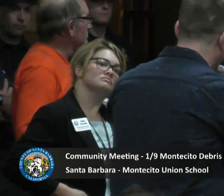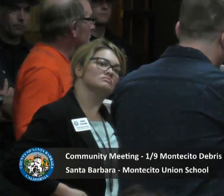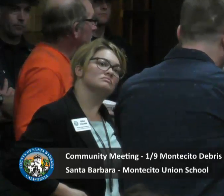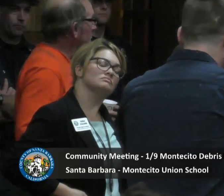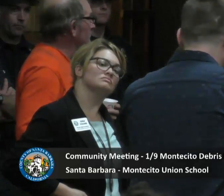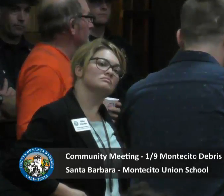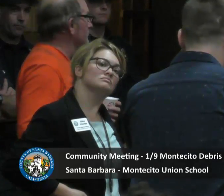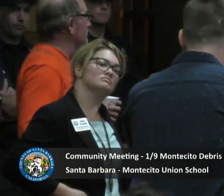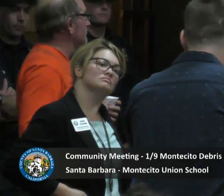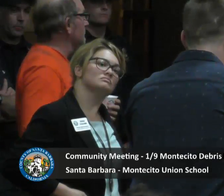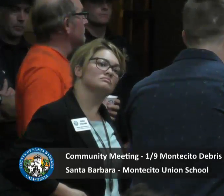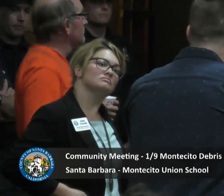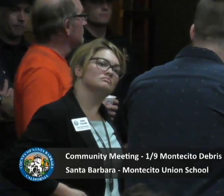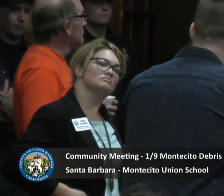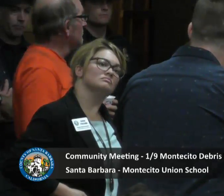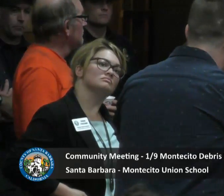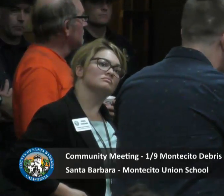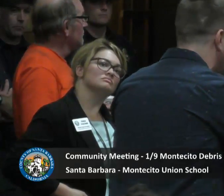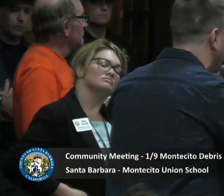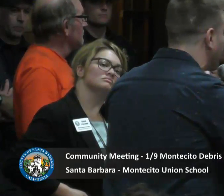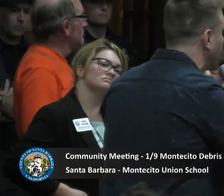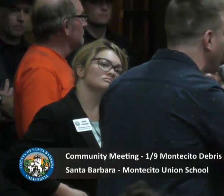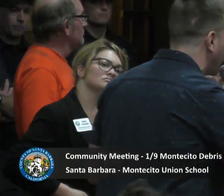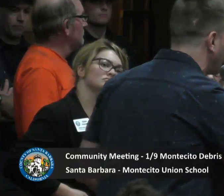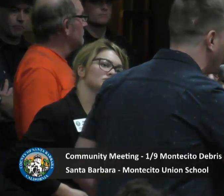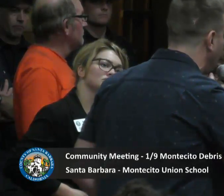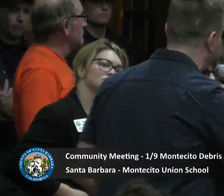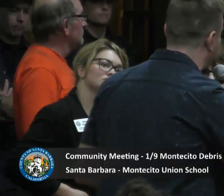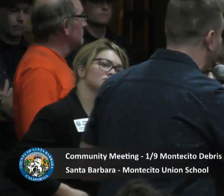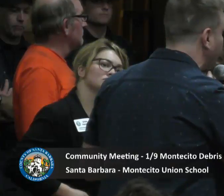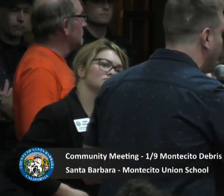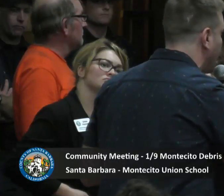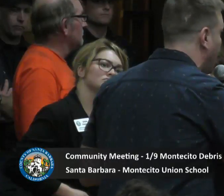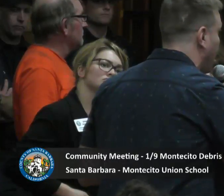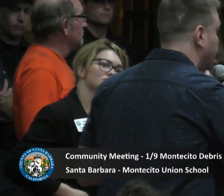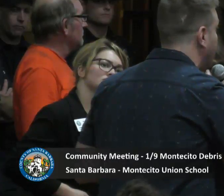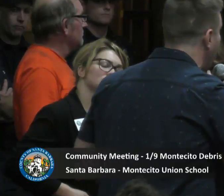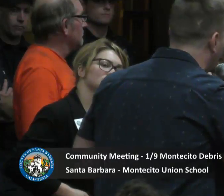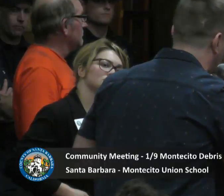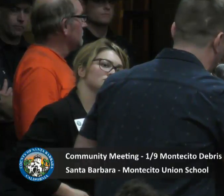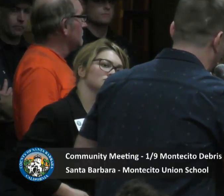this? Whoever was in charge of this is probably a good person. There's a lot of good people out there. I've gotten